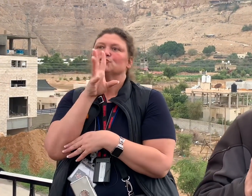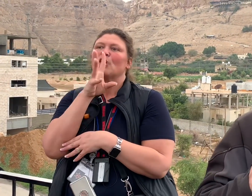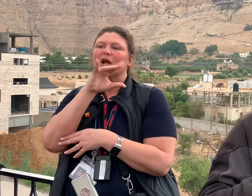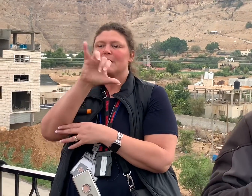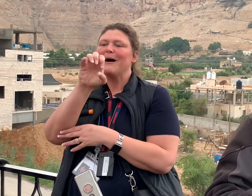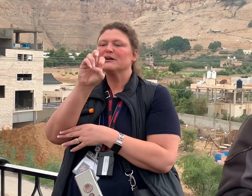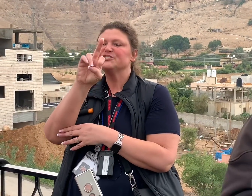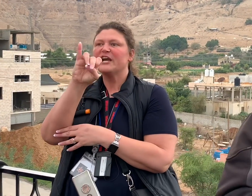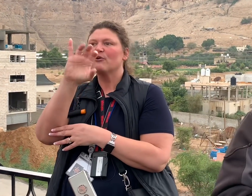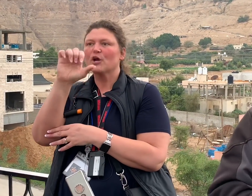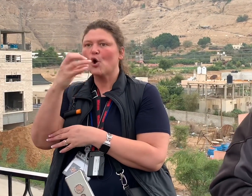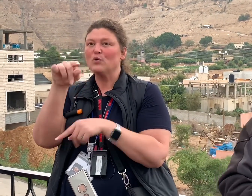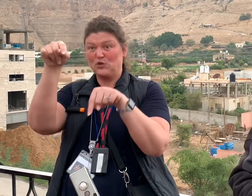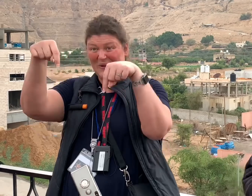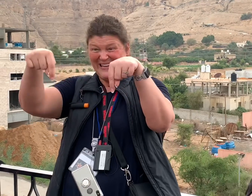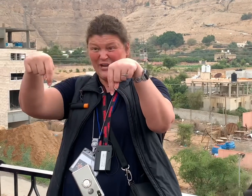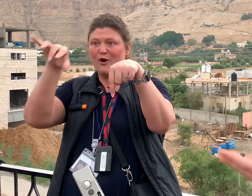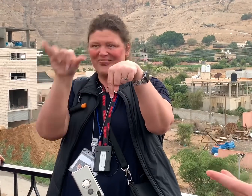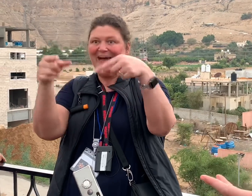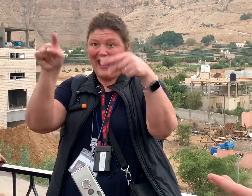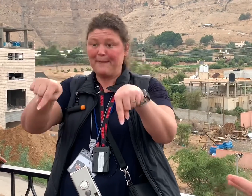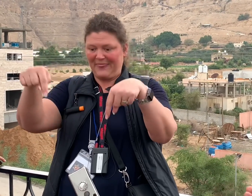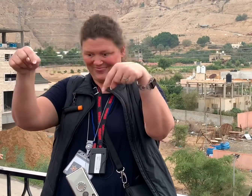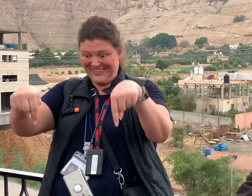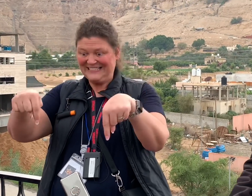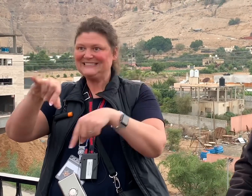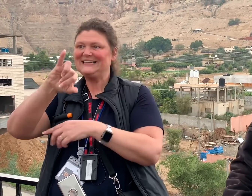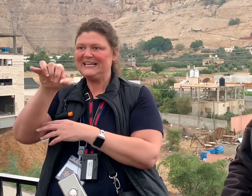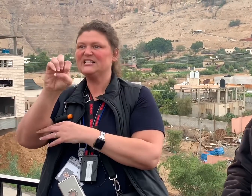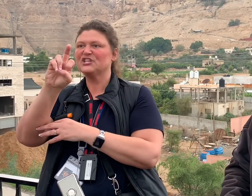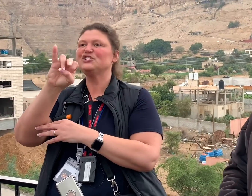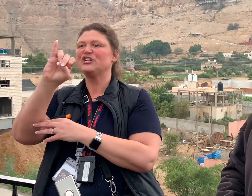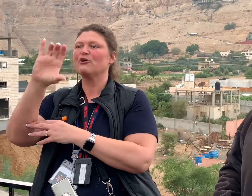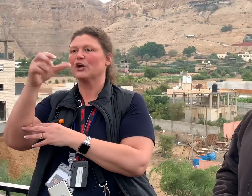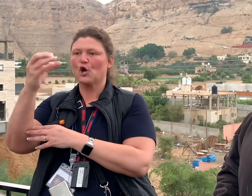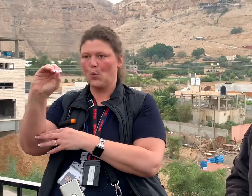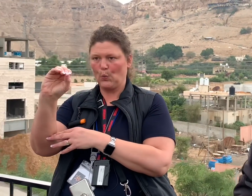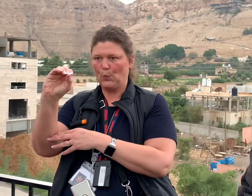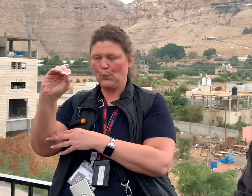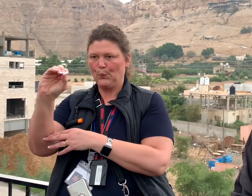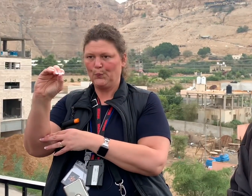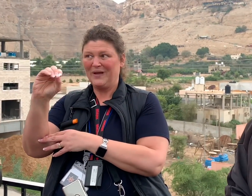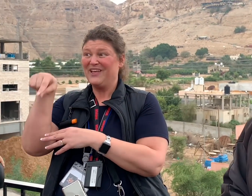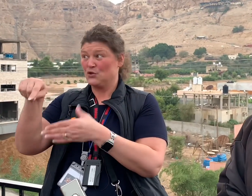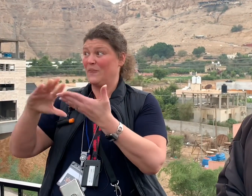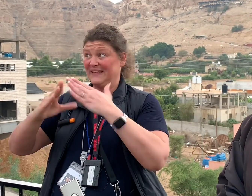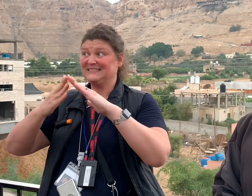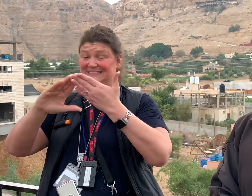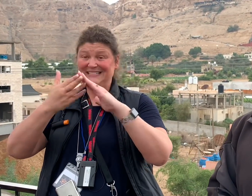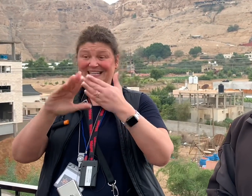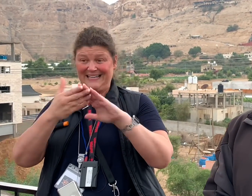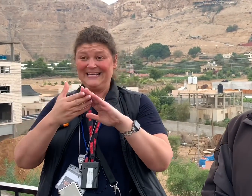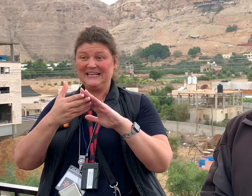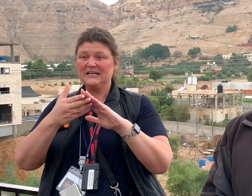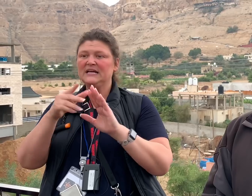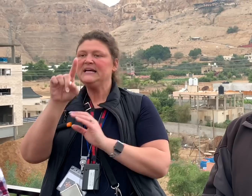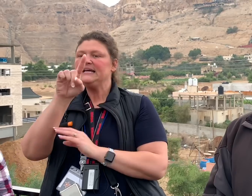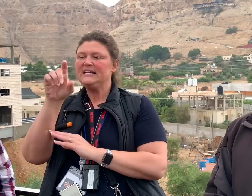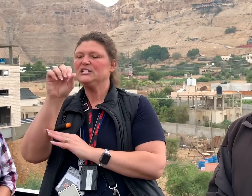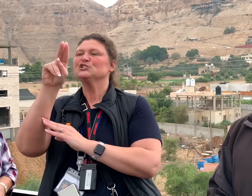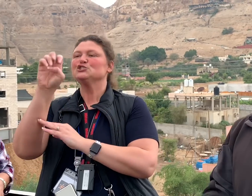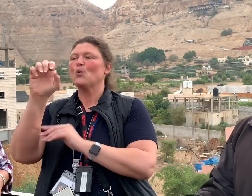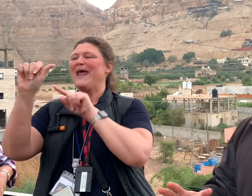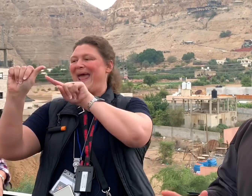Jericho. And today, guys, 2,000 years later, Jericho is a city in Zone A of the